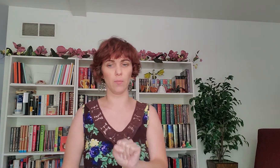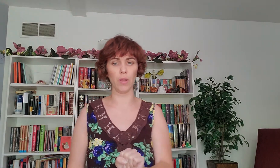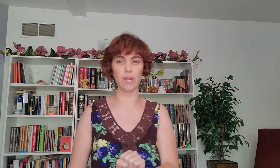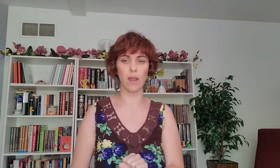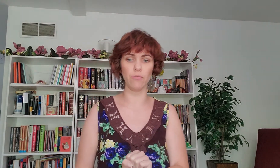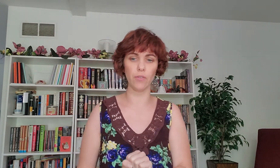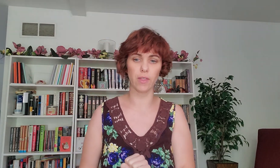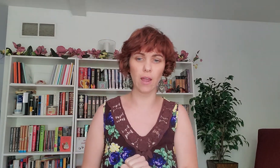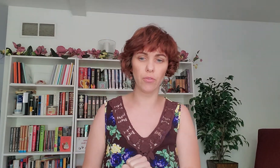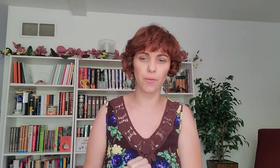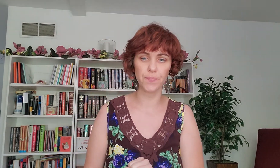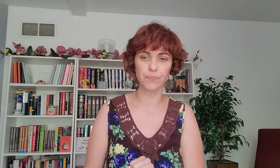it down for the south.